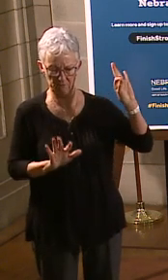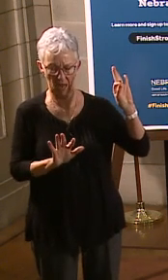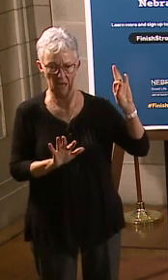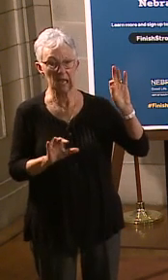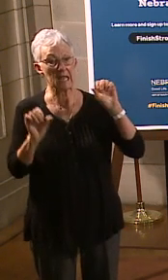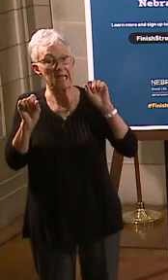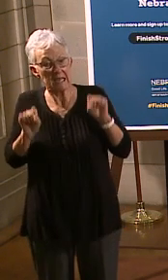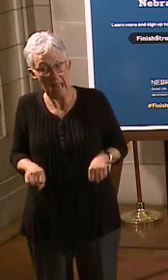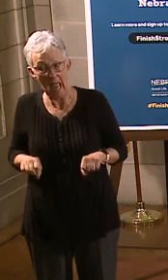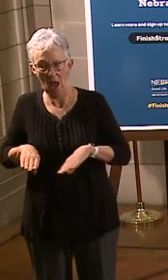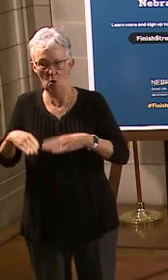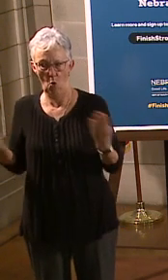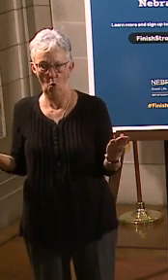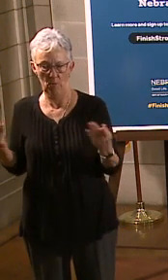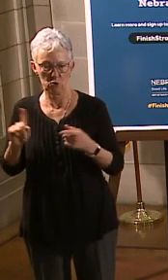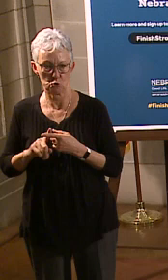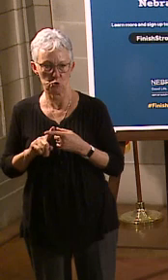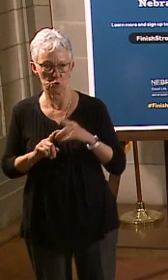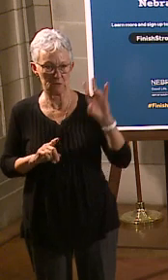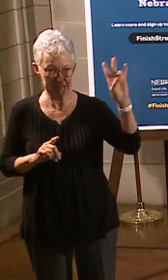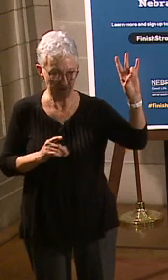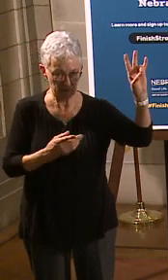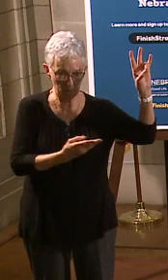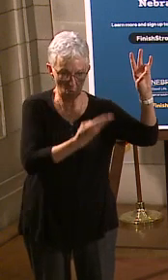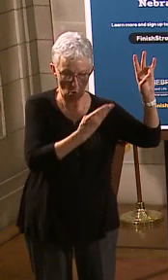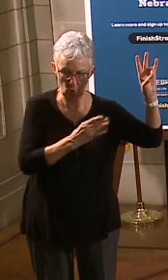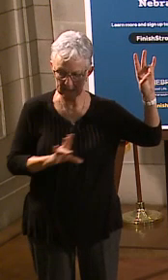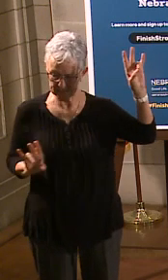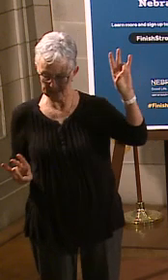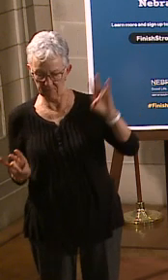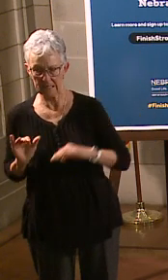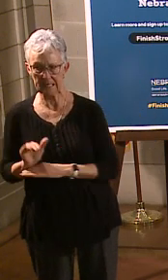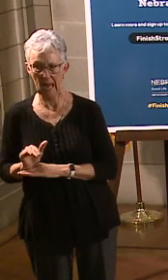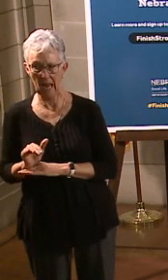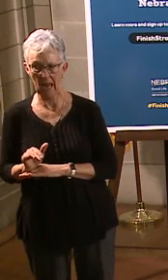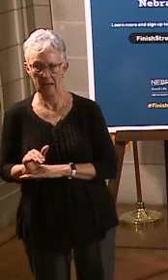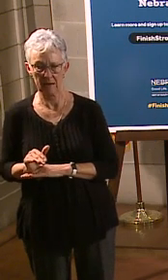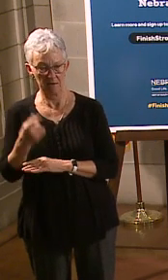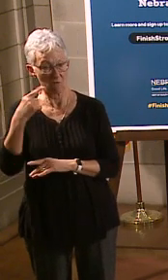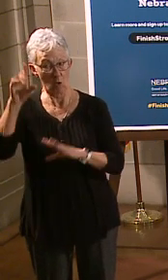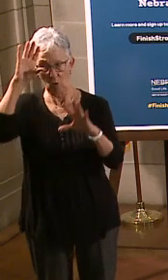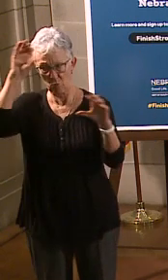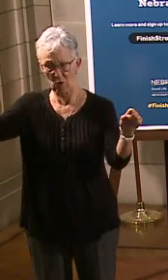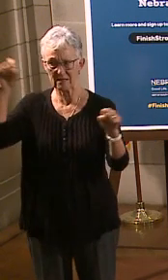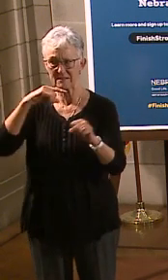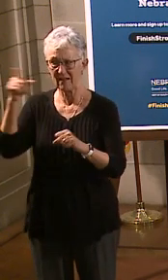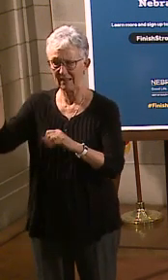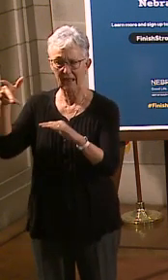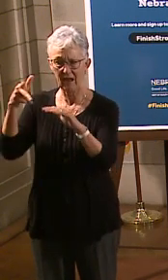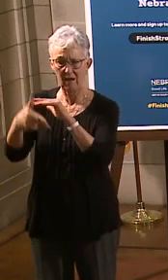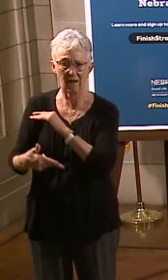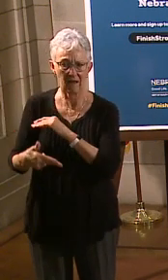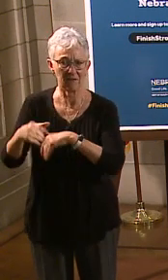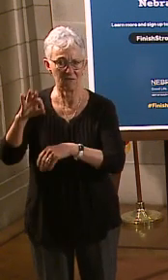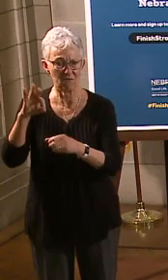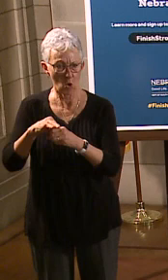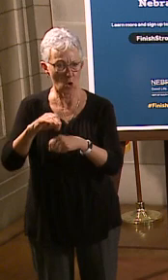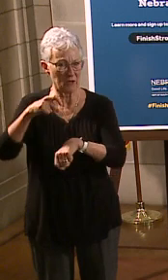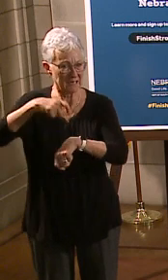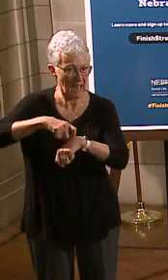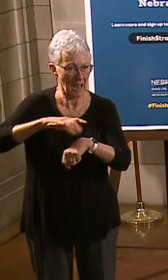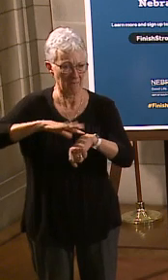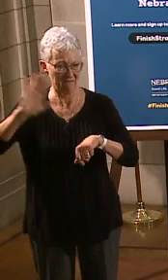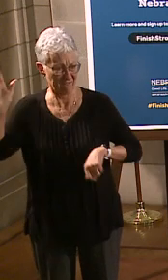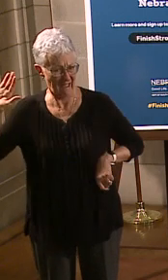7 a.m. to 7 p.m. So for the president to say that they're cutting off voting at 5 is just simply inaccurate. And of course, voting on election day was still going to be at